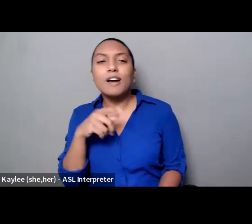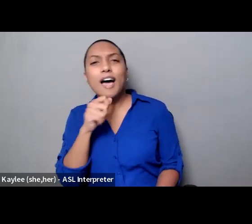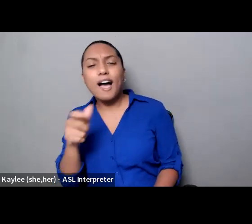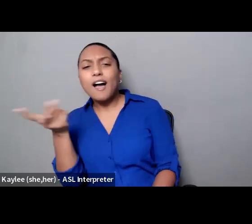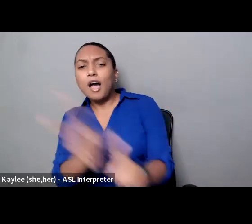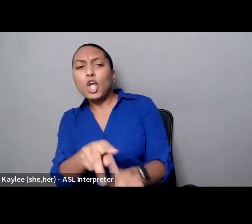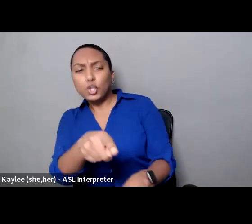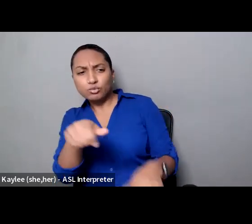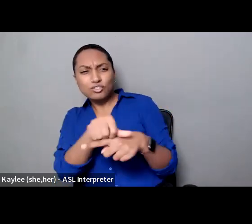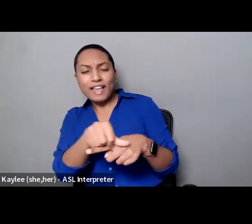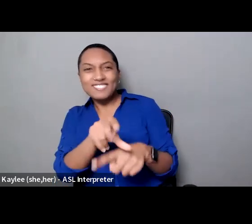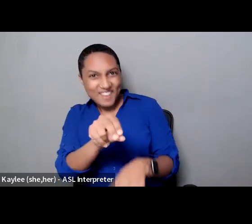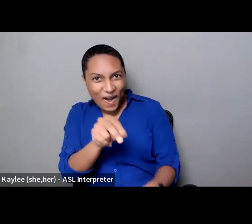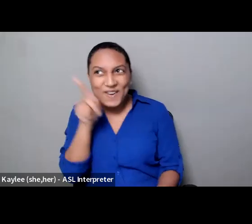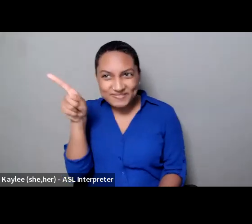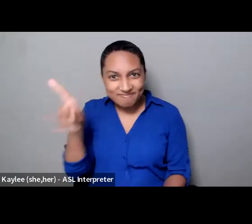part of it as well.